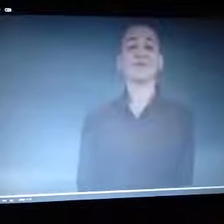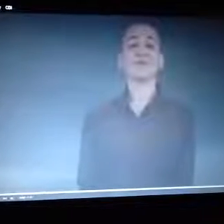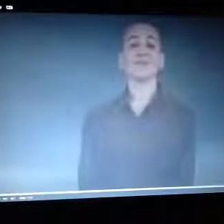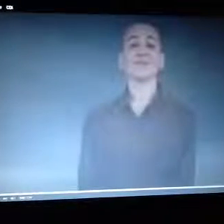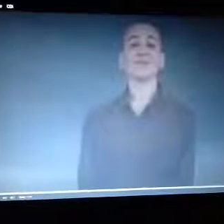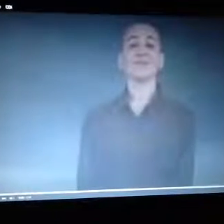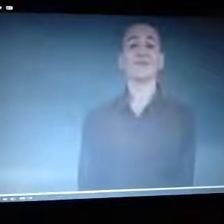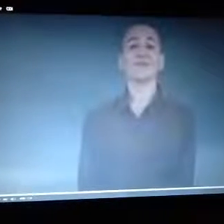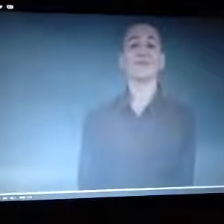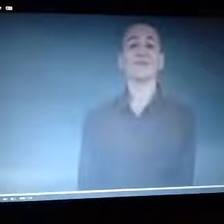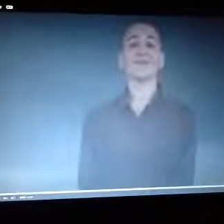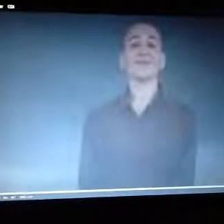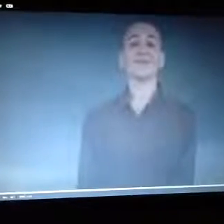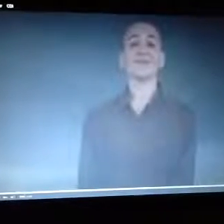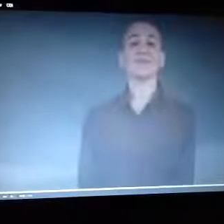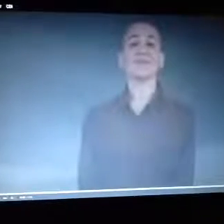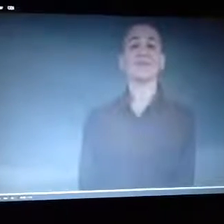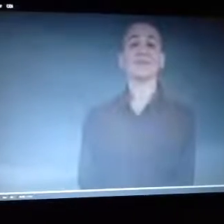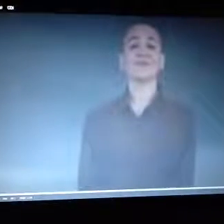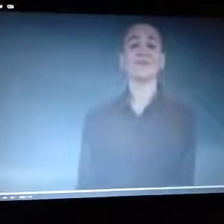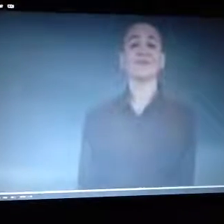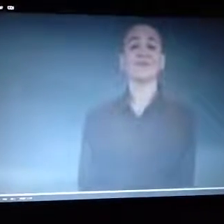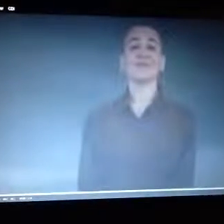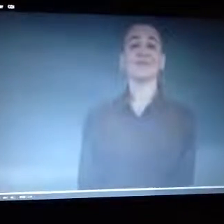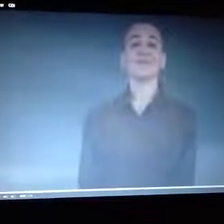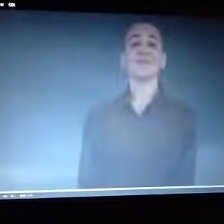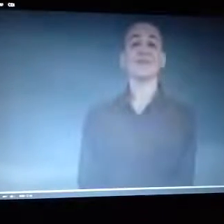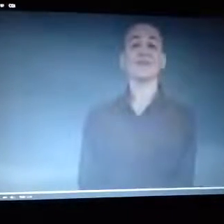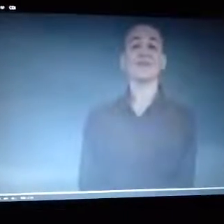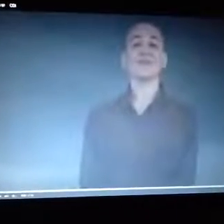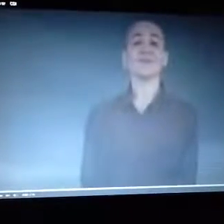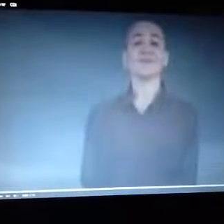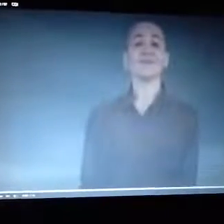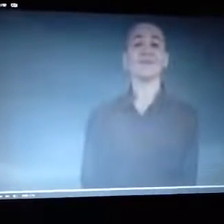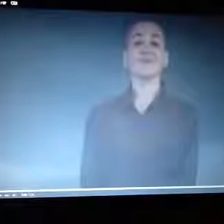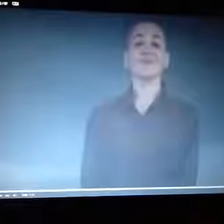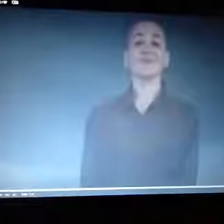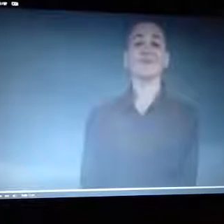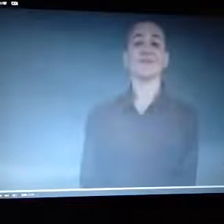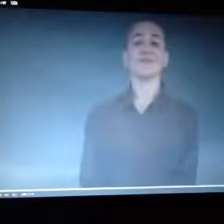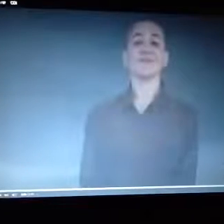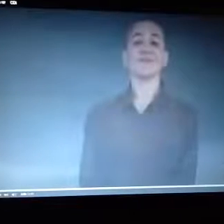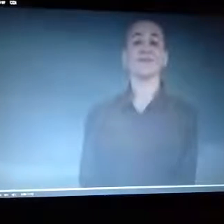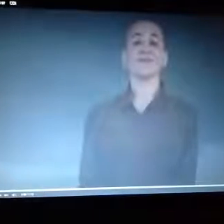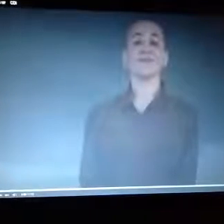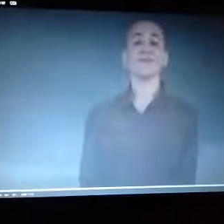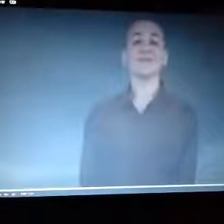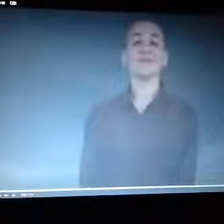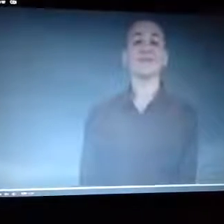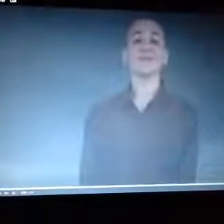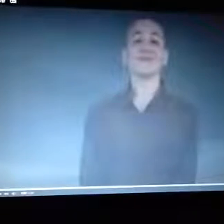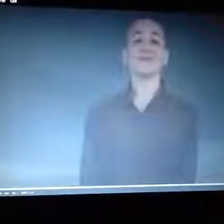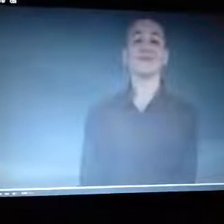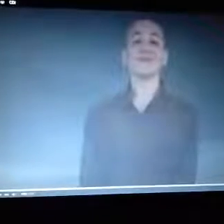Hello, my name is Tiffany Leach, and I'm going to interpret the baseline video for ASL to English.